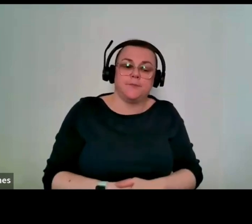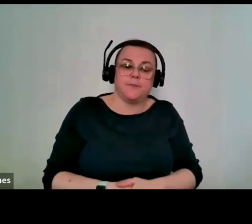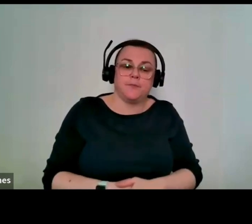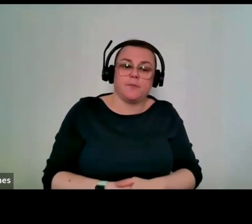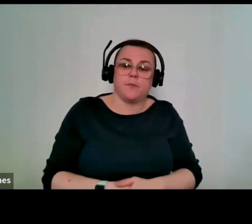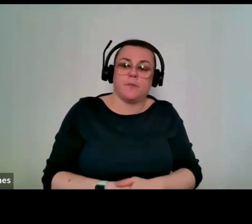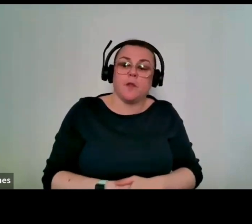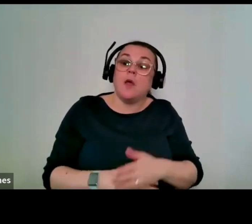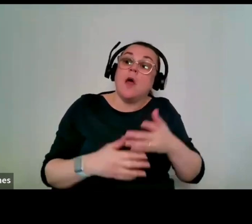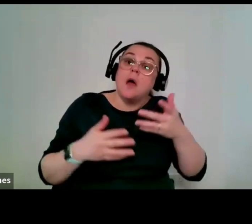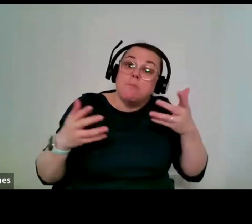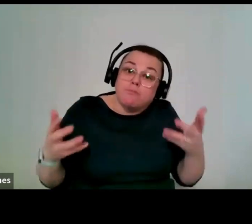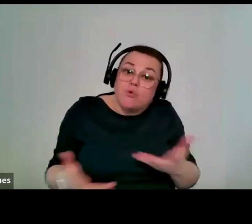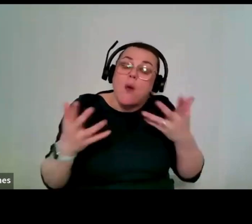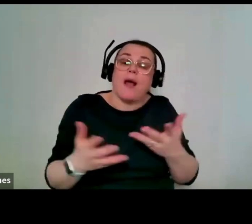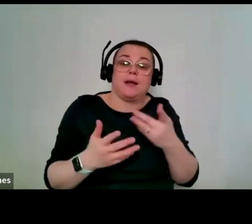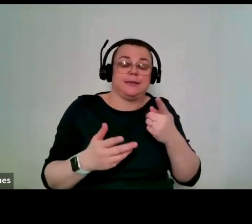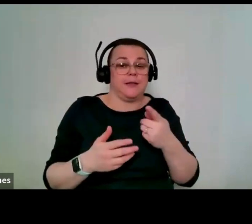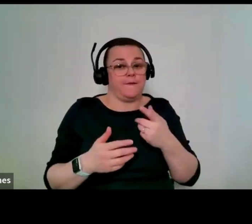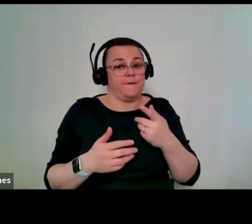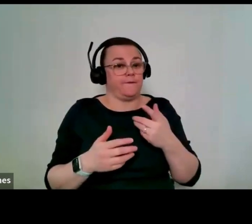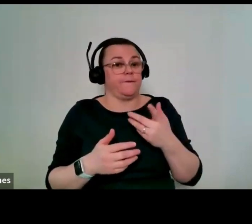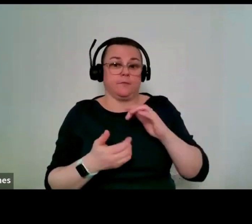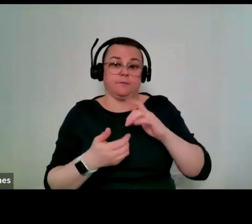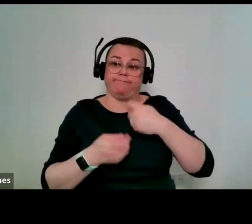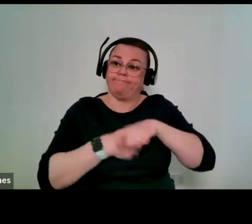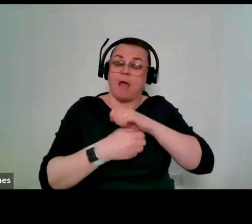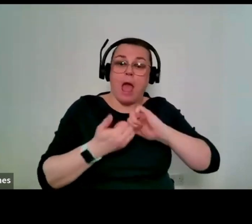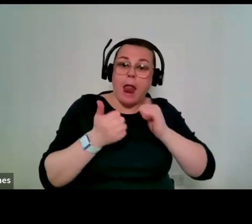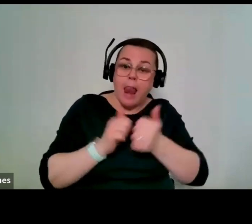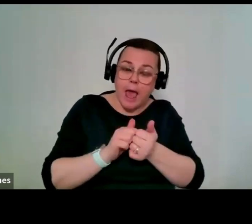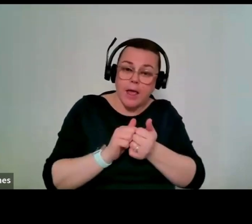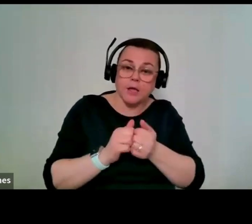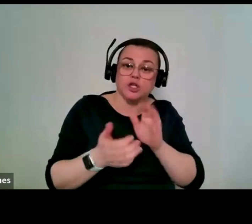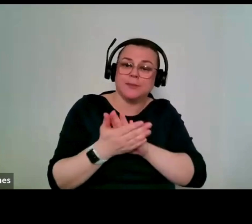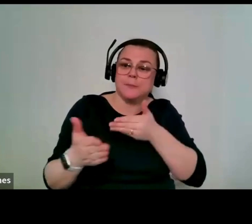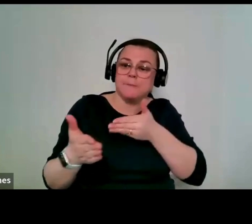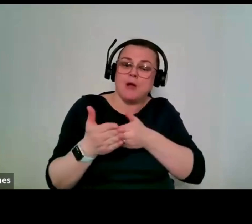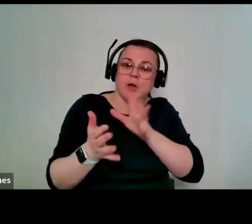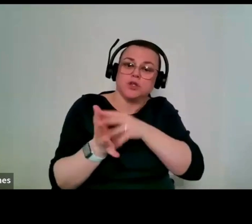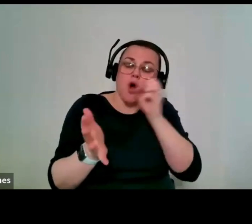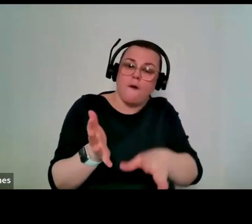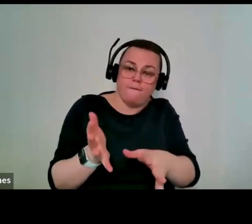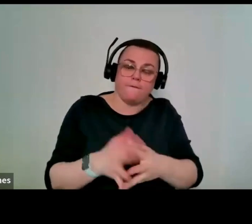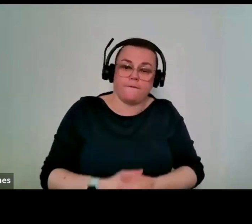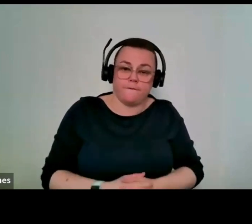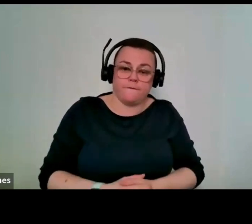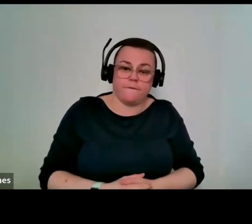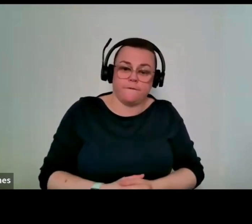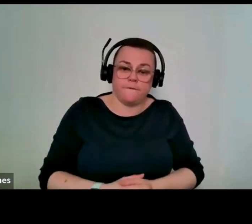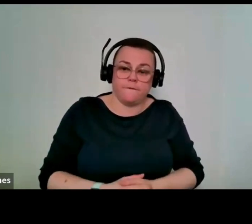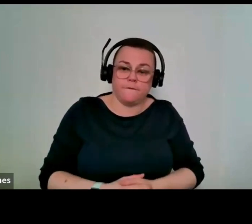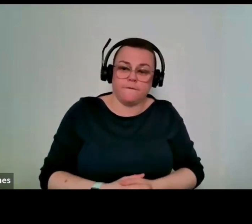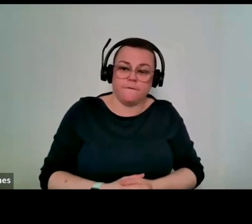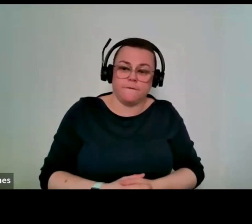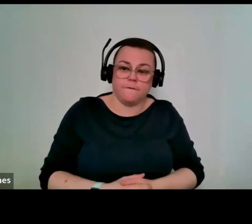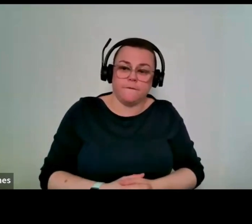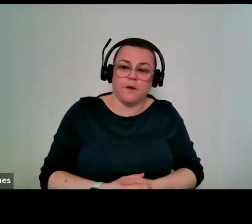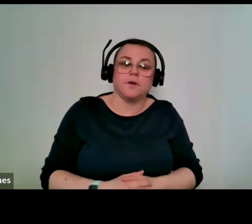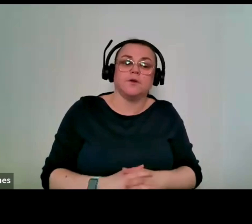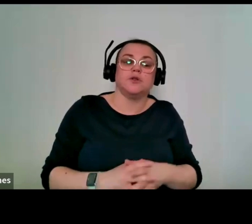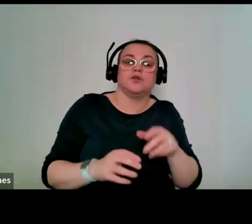as allies to bring down the barriers and create a more inclusive workplace. But be that active ally and not just